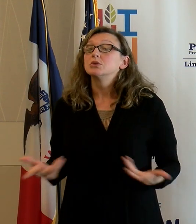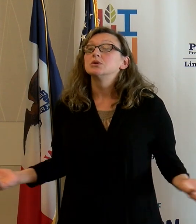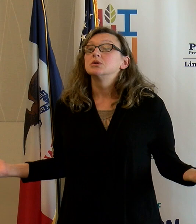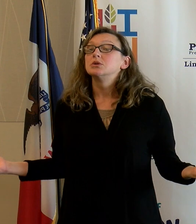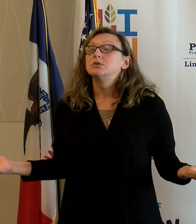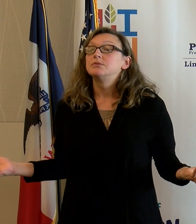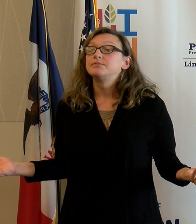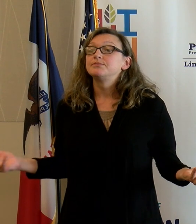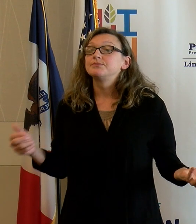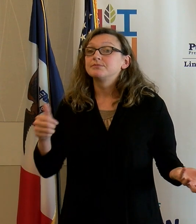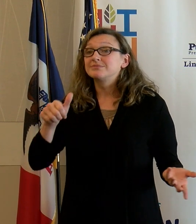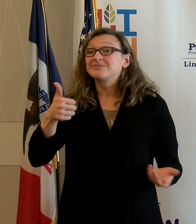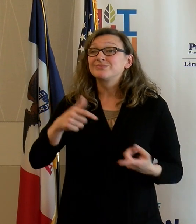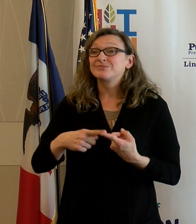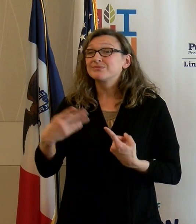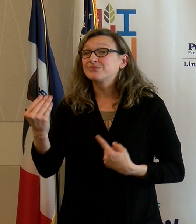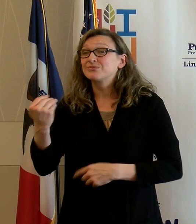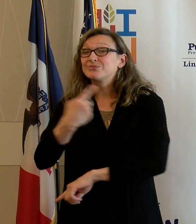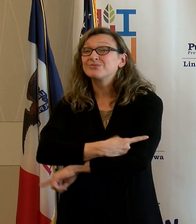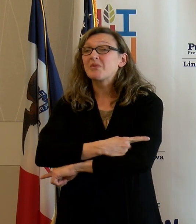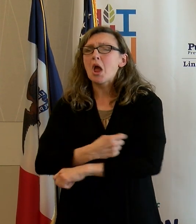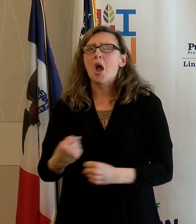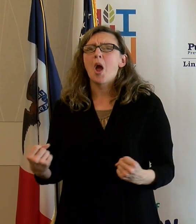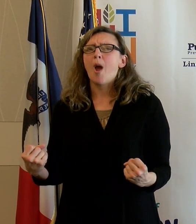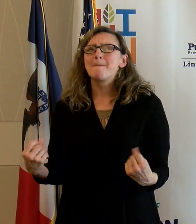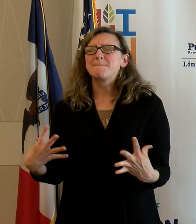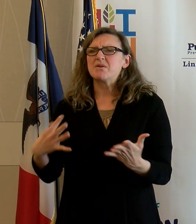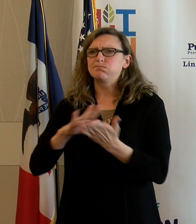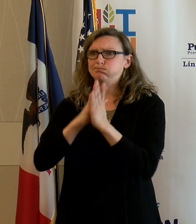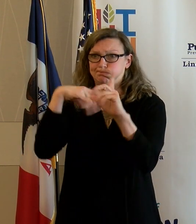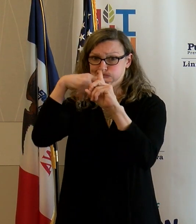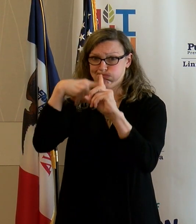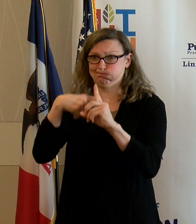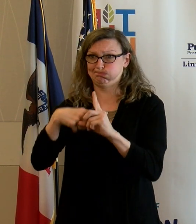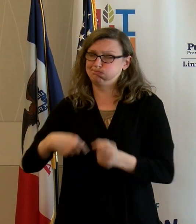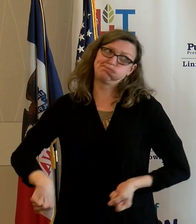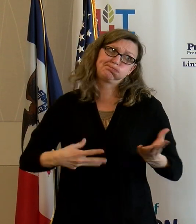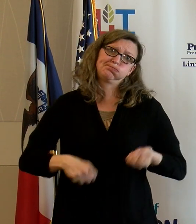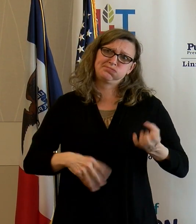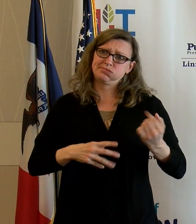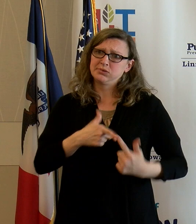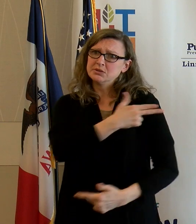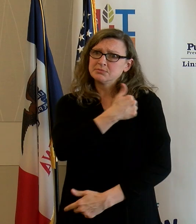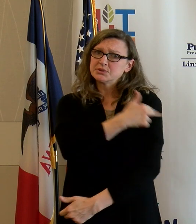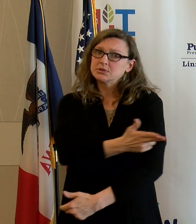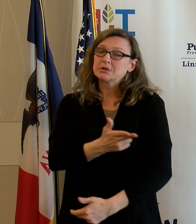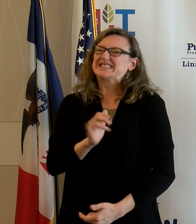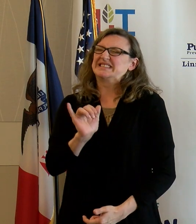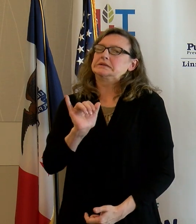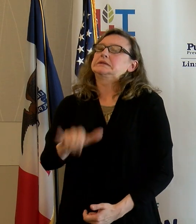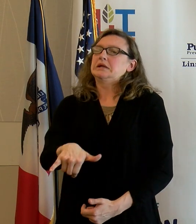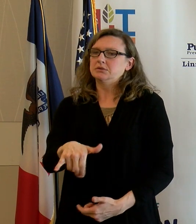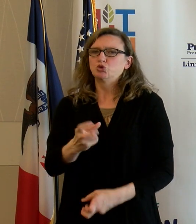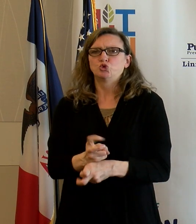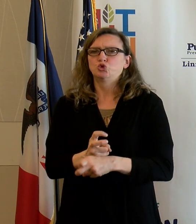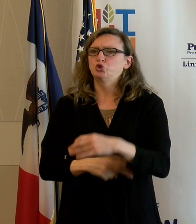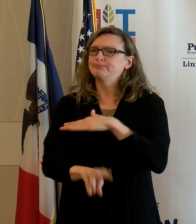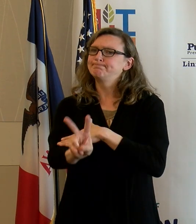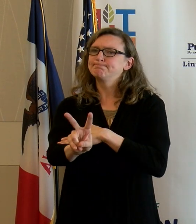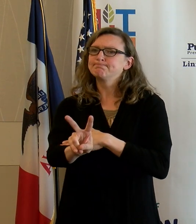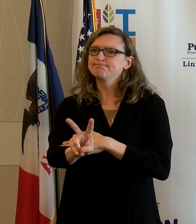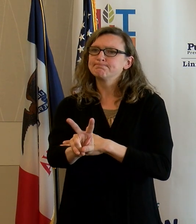people are going to get infected? Because a certain number of those that get infected are going to end up in the hospital in 2 to